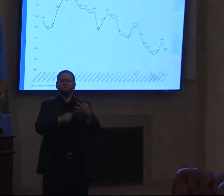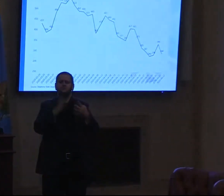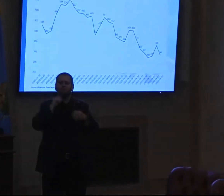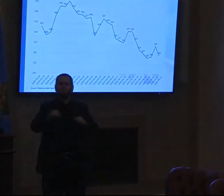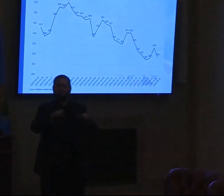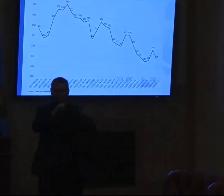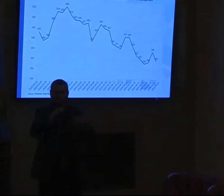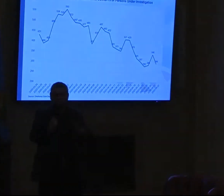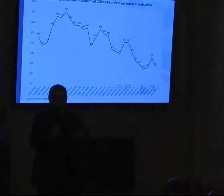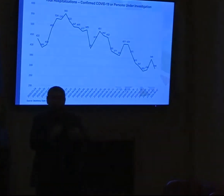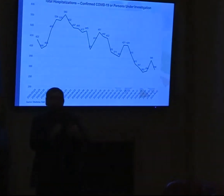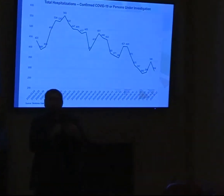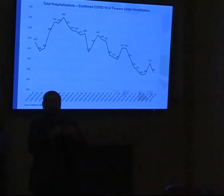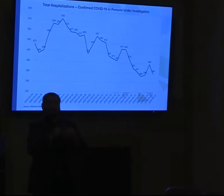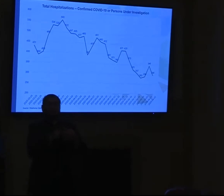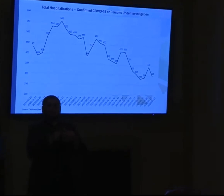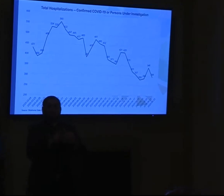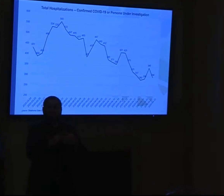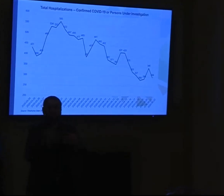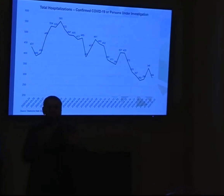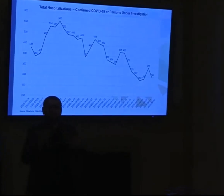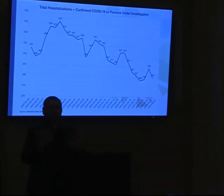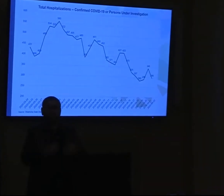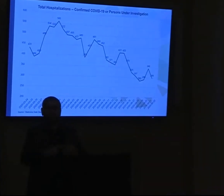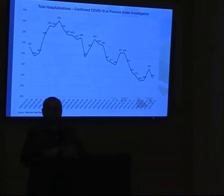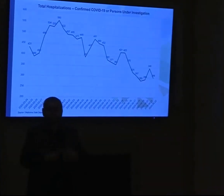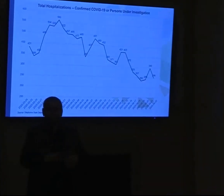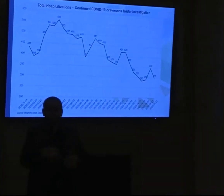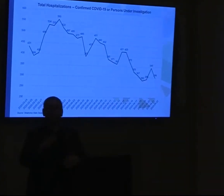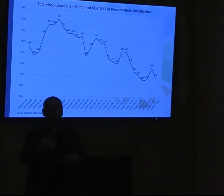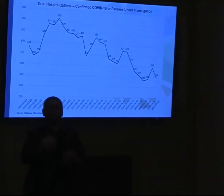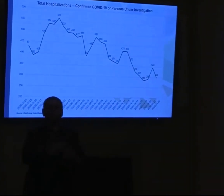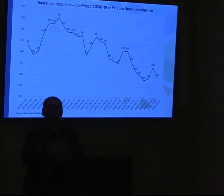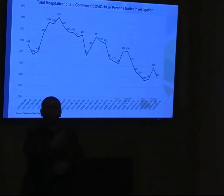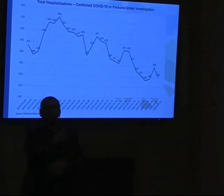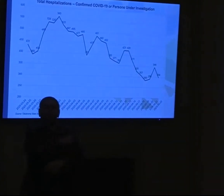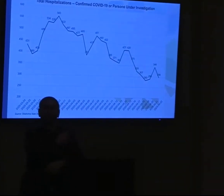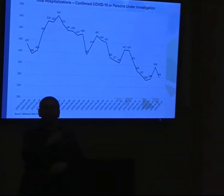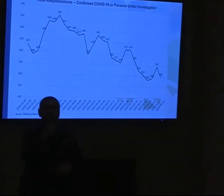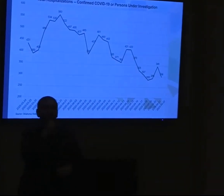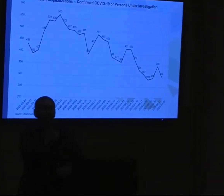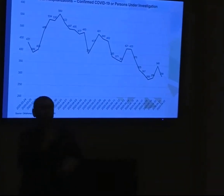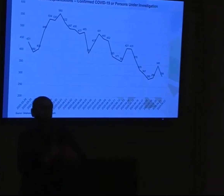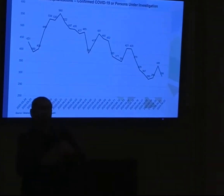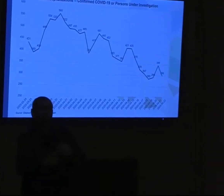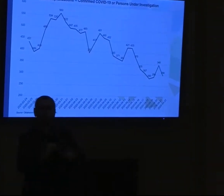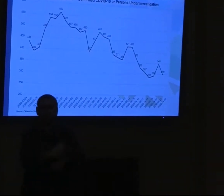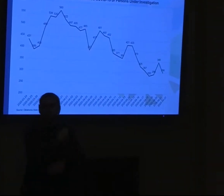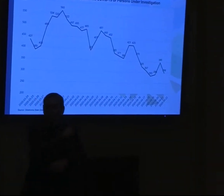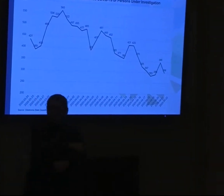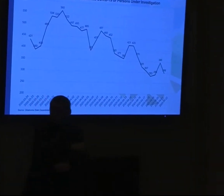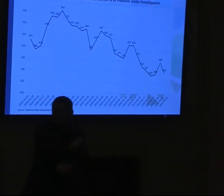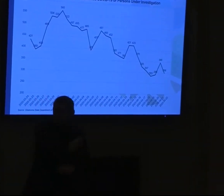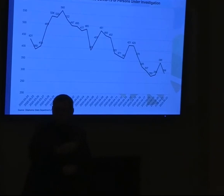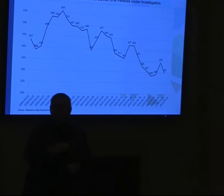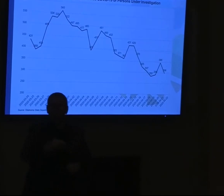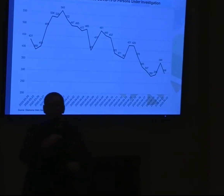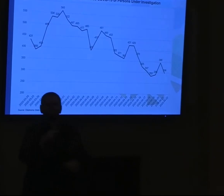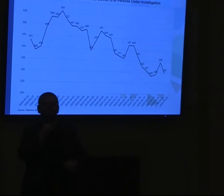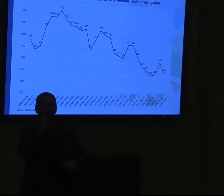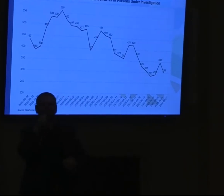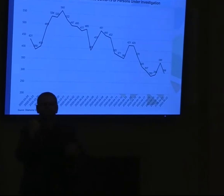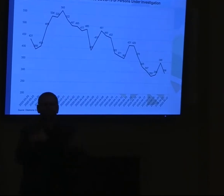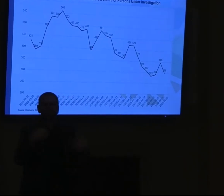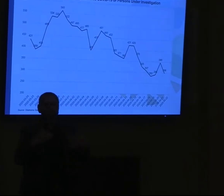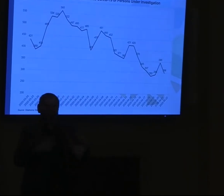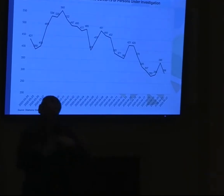is treating all patients without crisis care in our hospitals. Our total hospitalizations